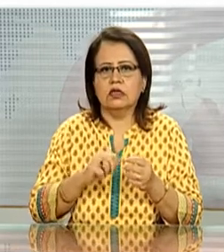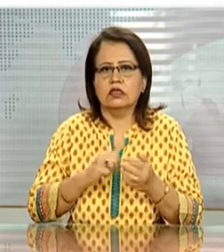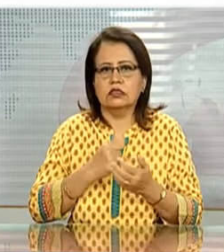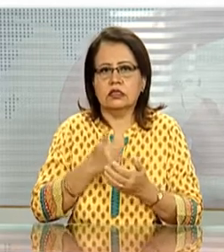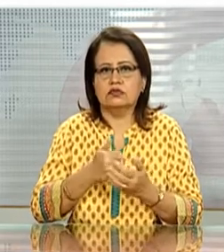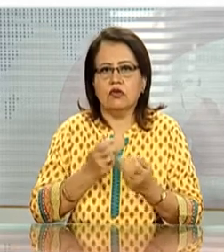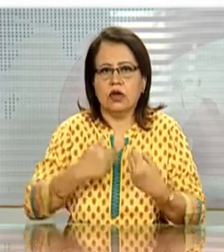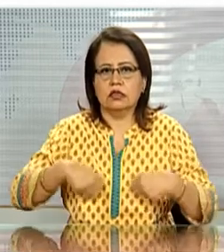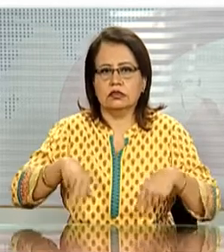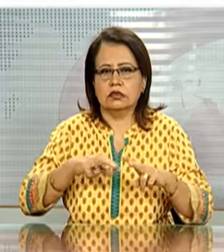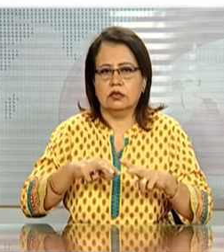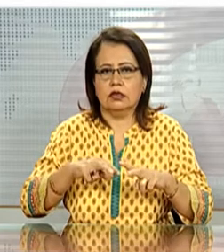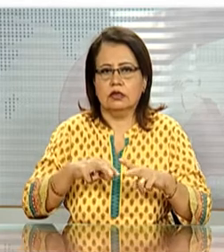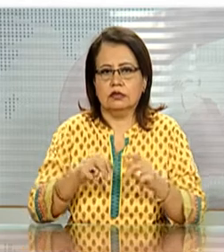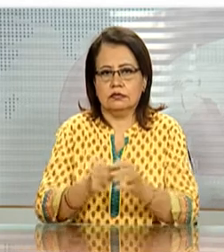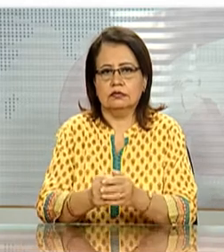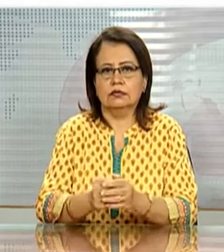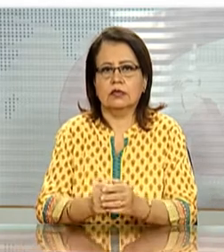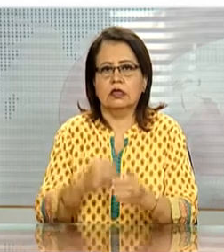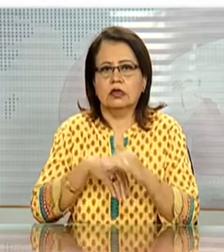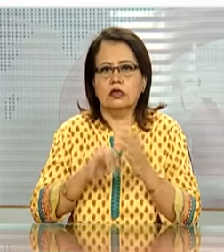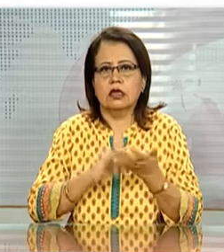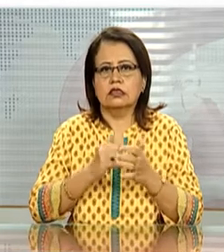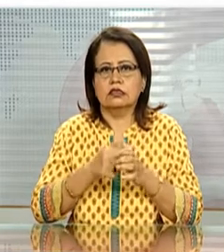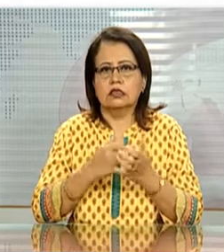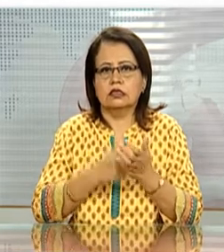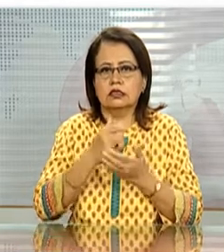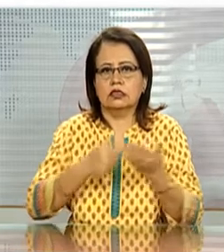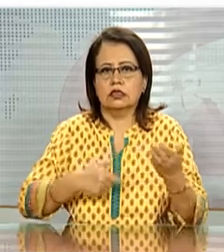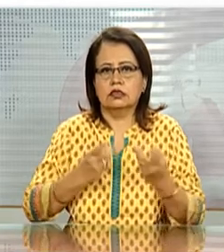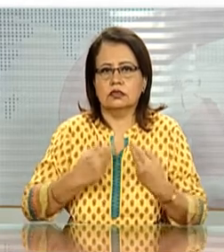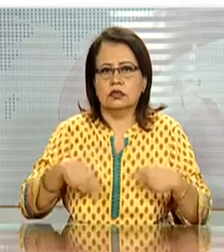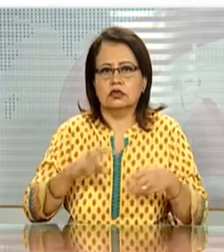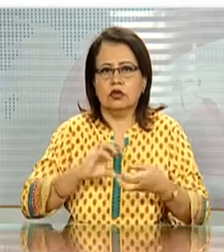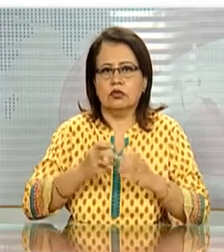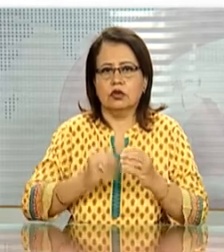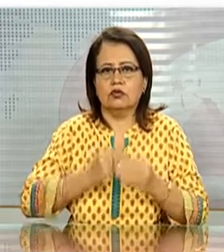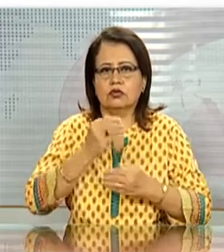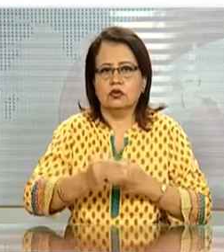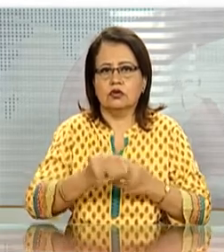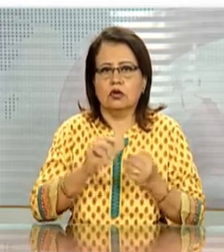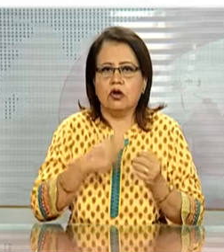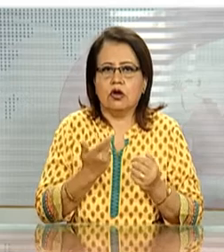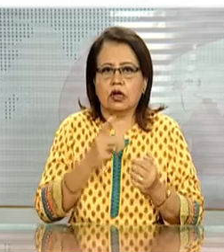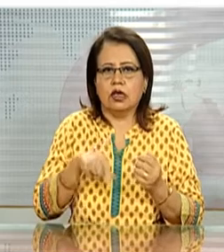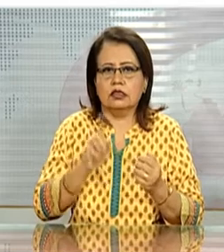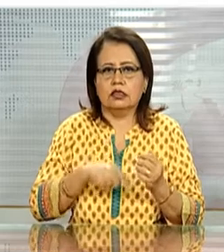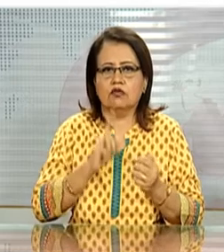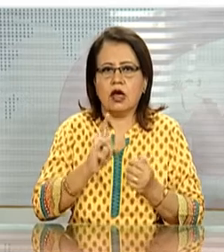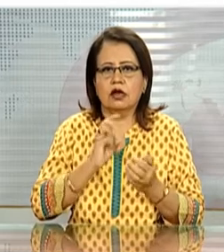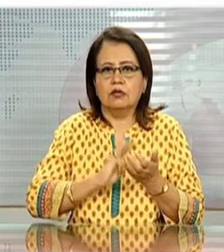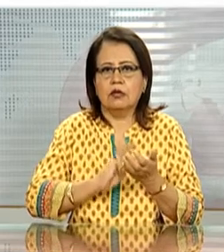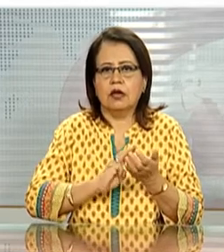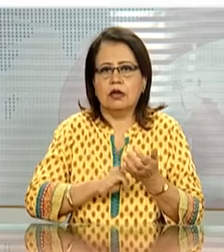for the successful holding of the summit under the sck charter the Summit is automatically postponed or cancelled even if one